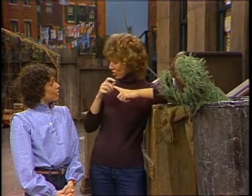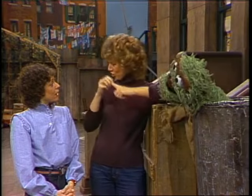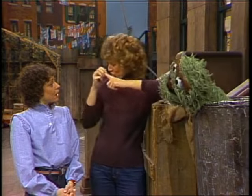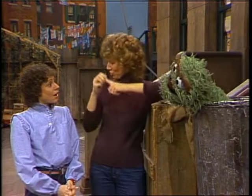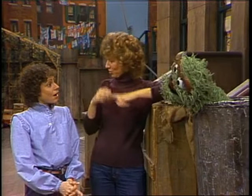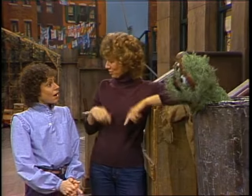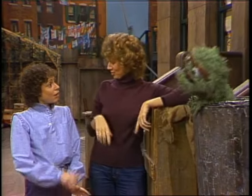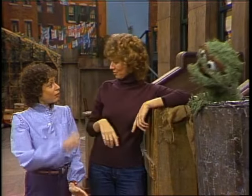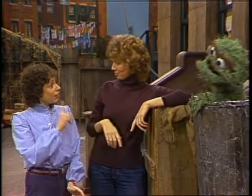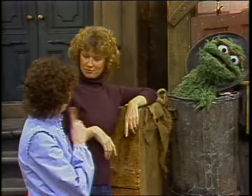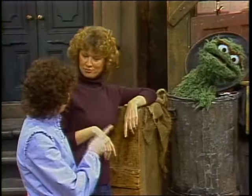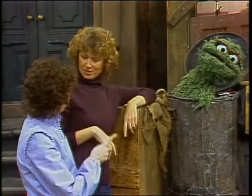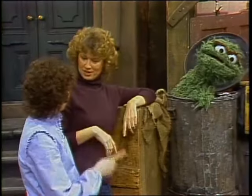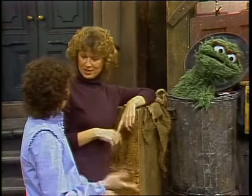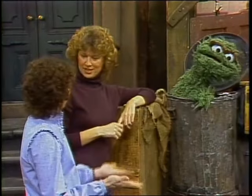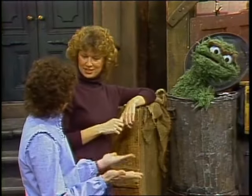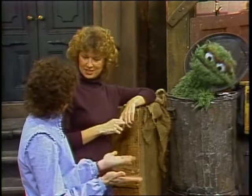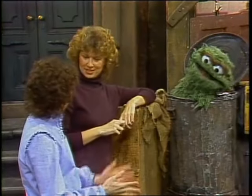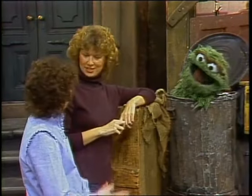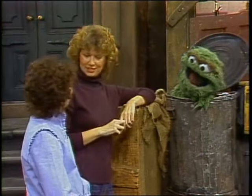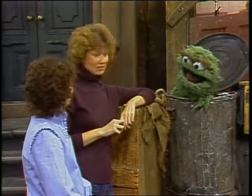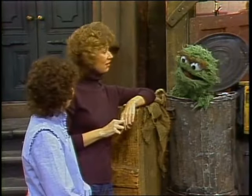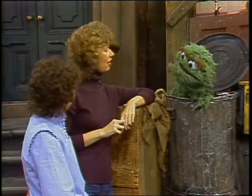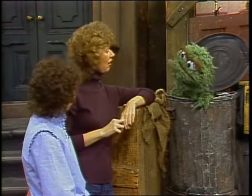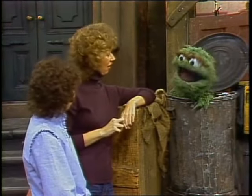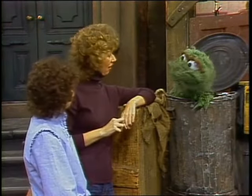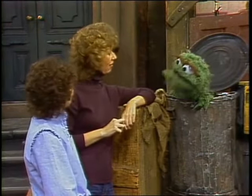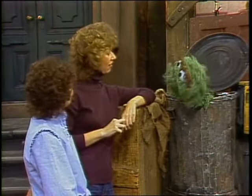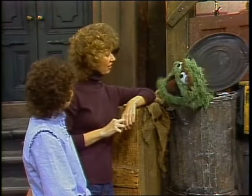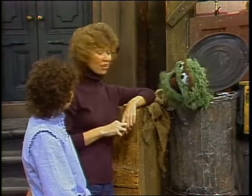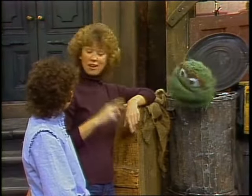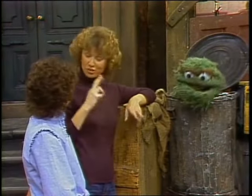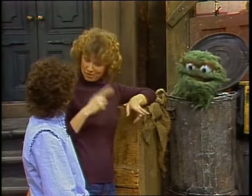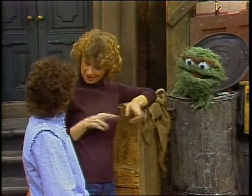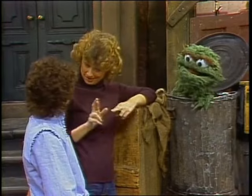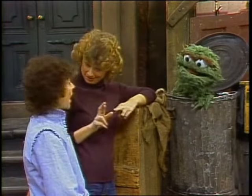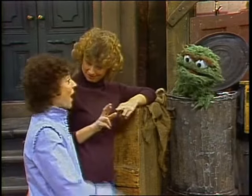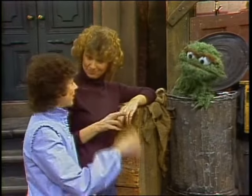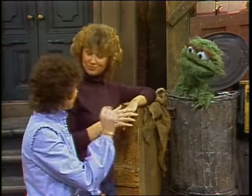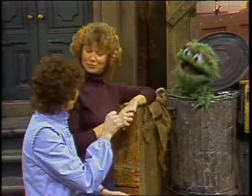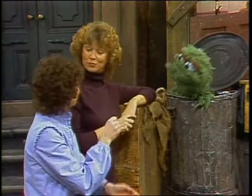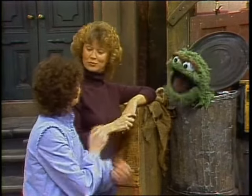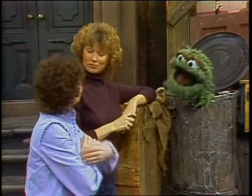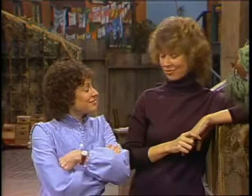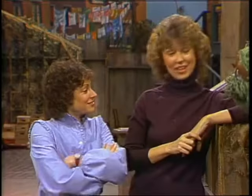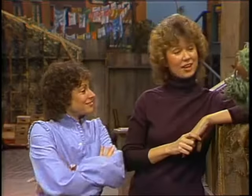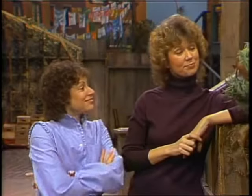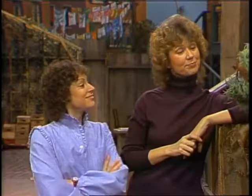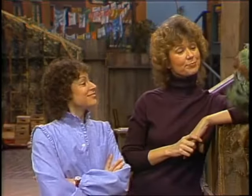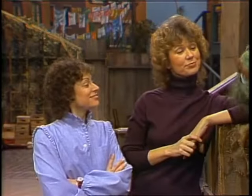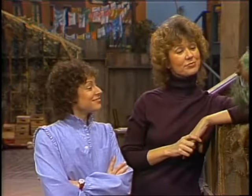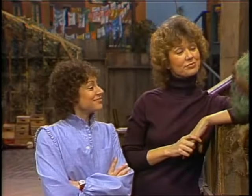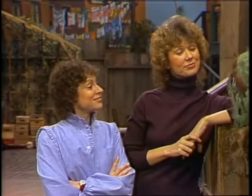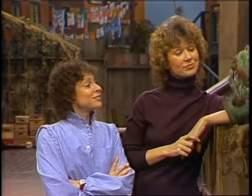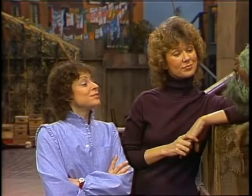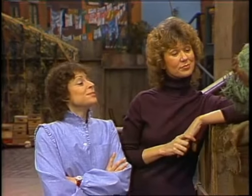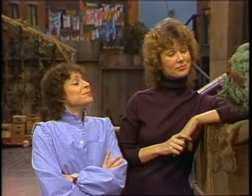You? Really? She says. You ready? Are you ready? Okay. Yeah. Here we go.